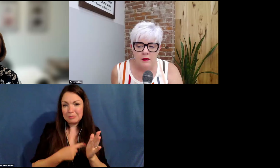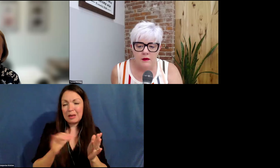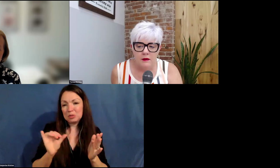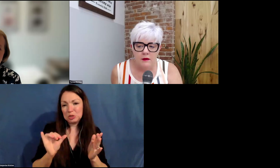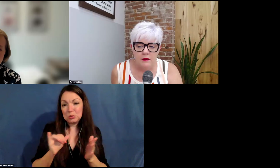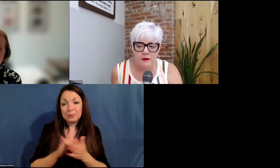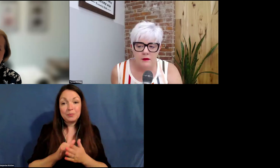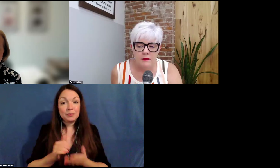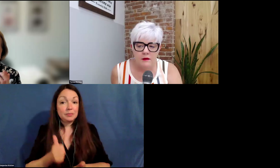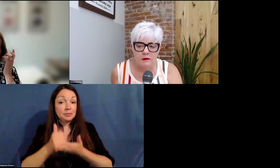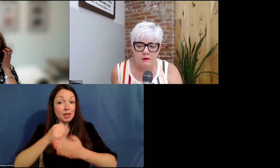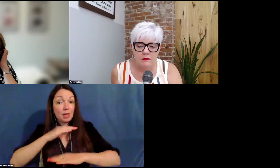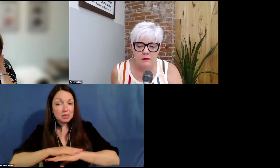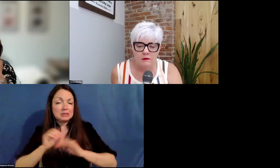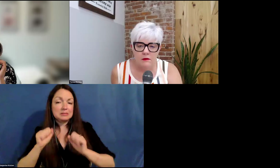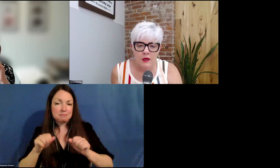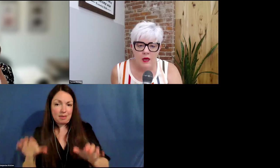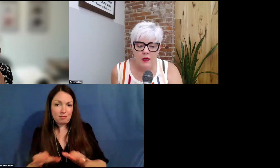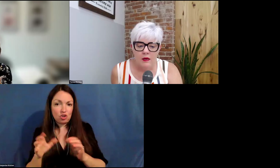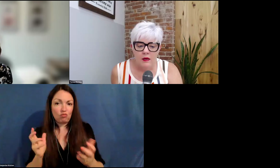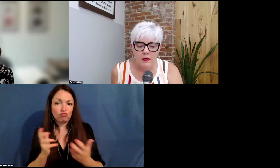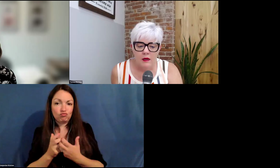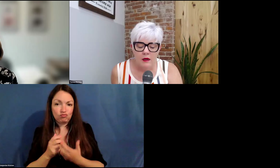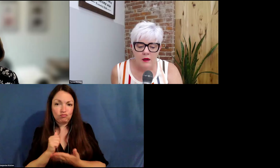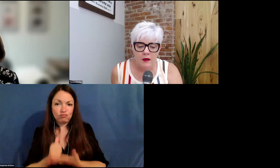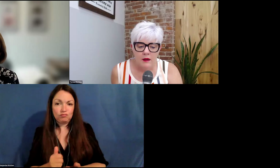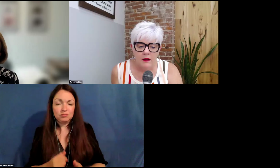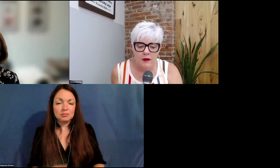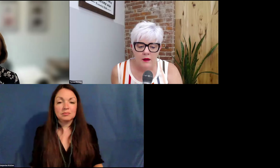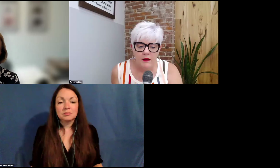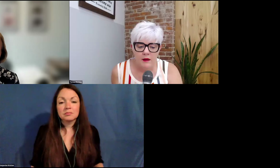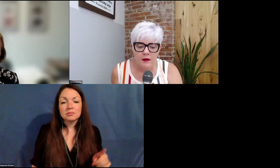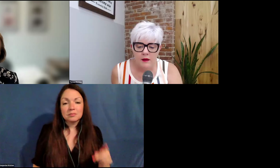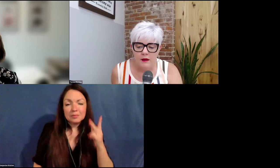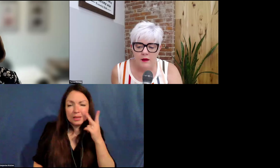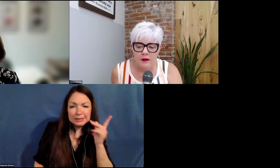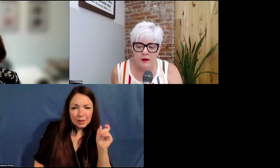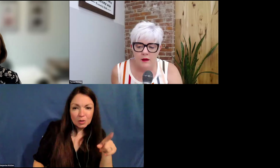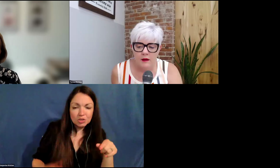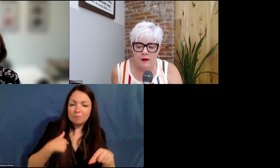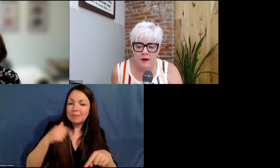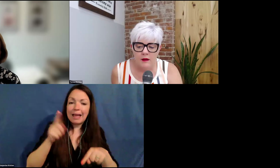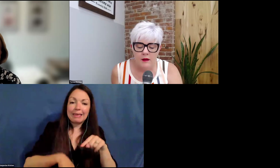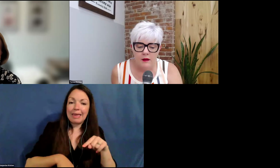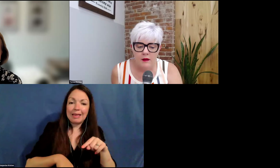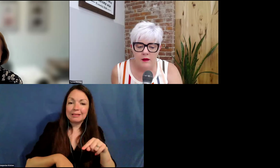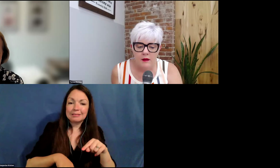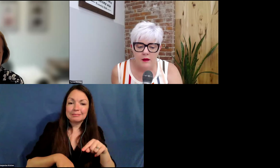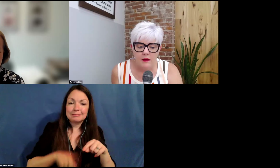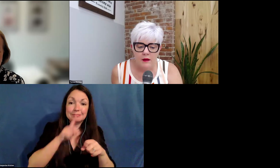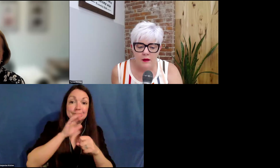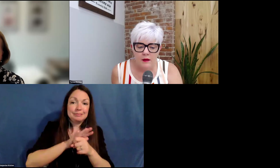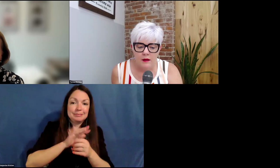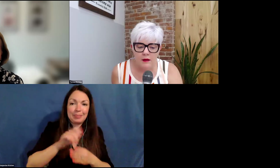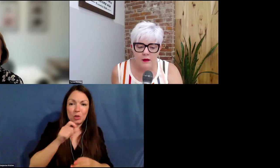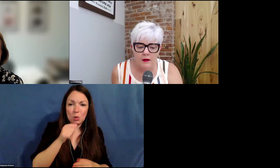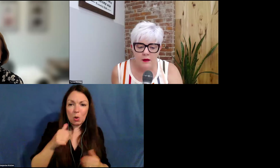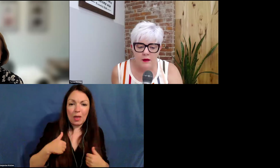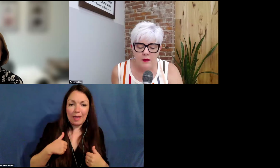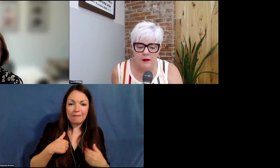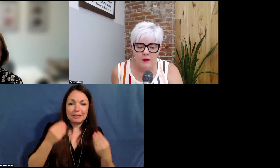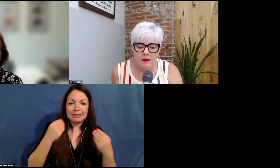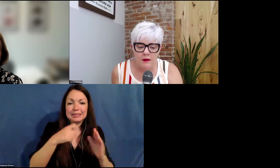desk is designed to do. Yeah, and on this tech question, I can't assure you based on a call like this that you don't have a sales tax